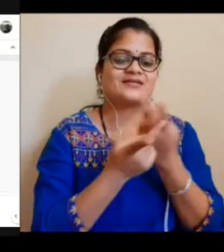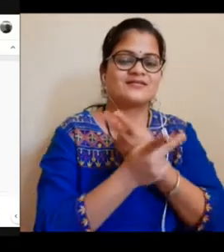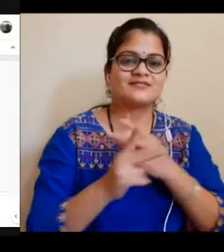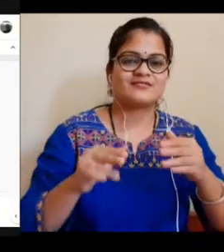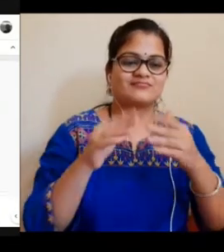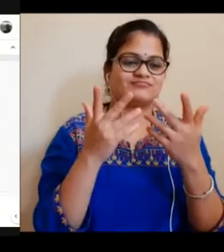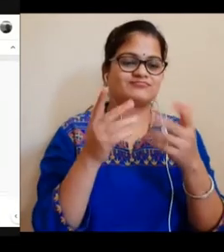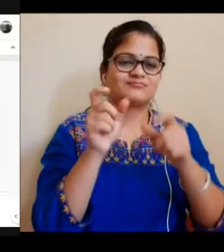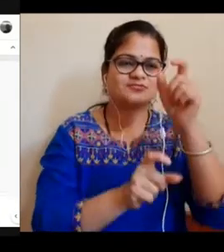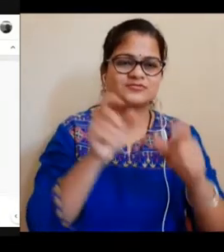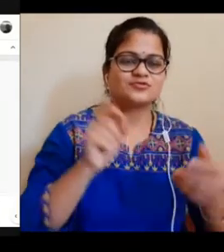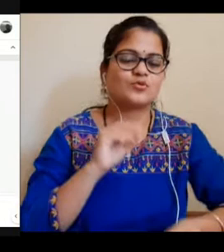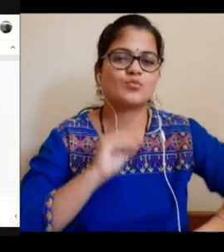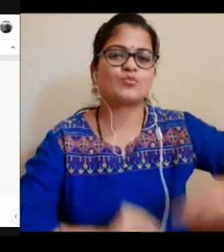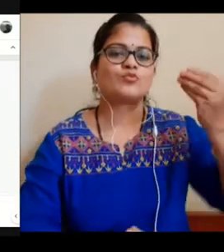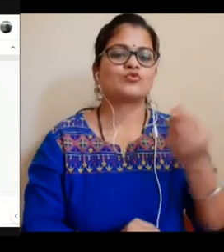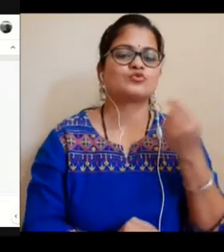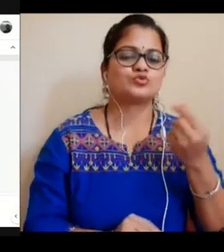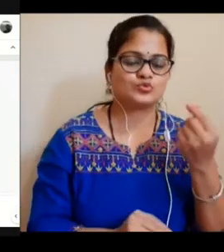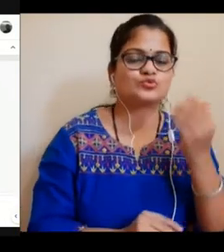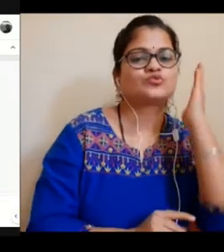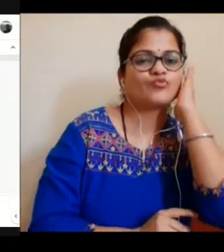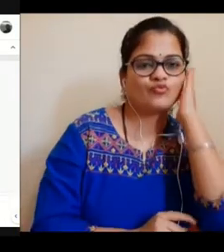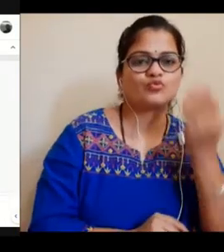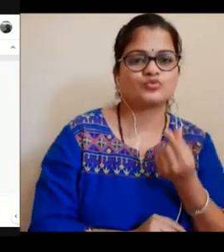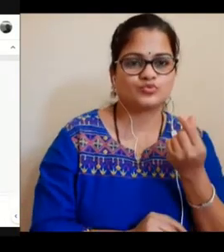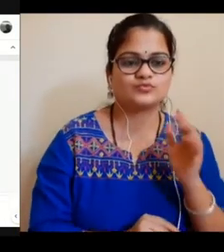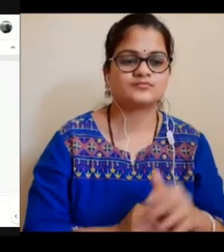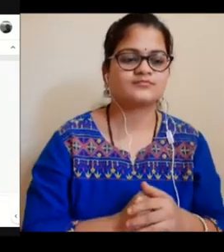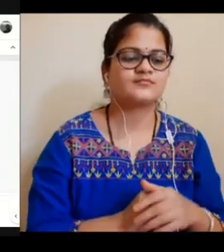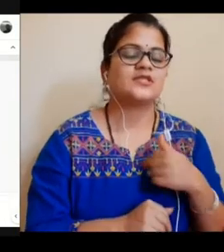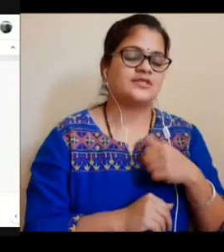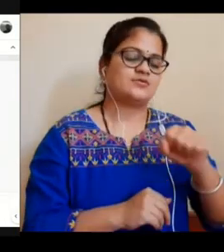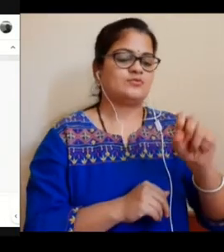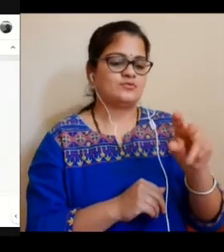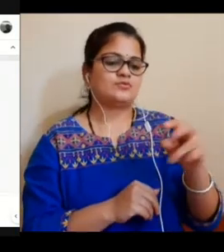our clients are using phone. It's yeah, yeah. better I'll if I'll do you. it. I'll do it.